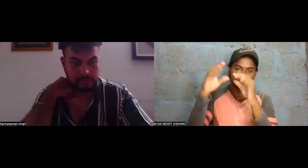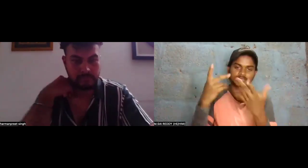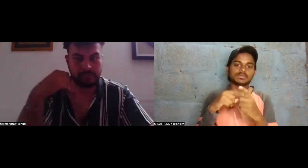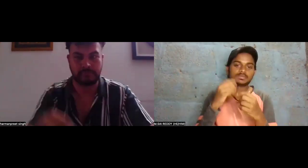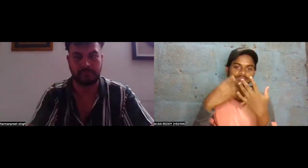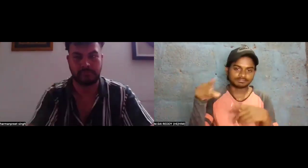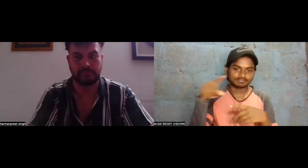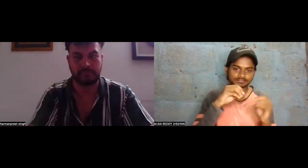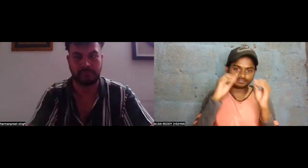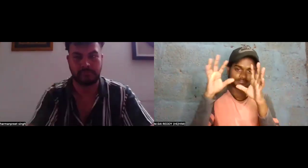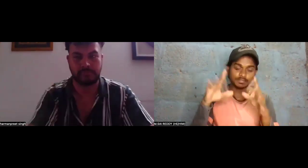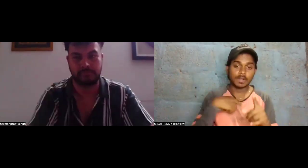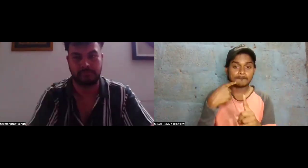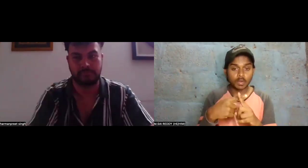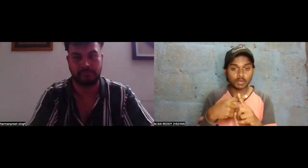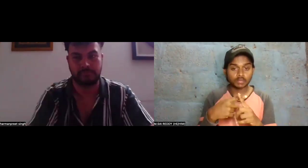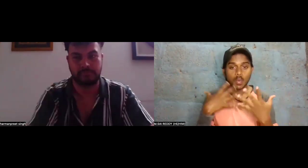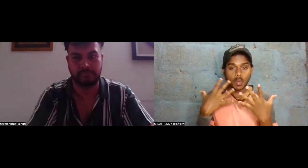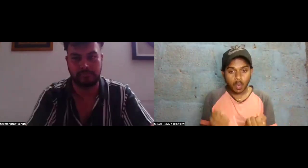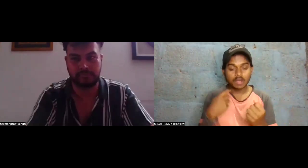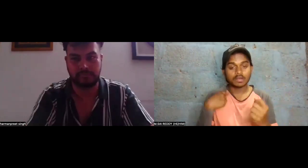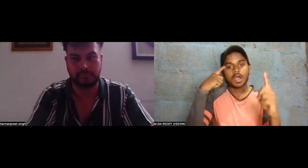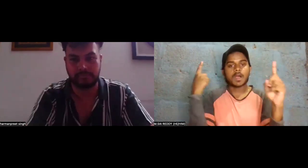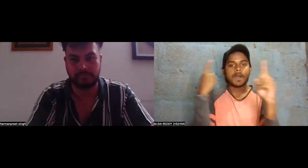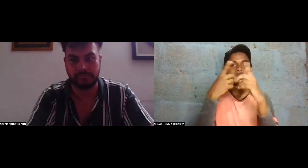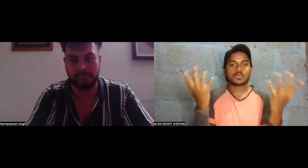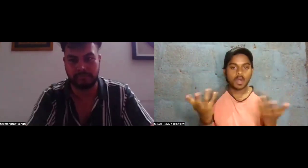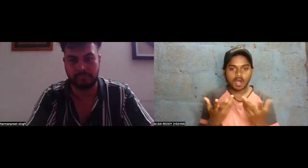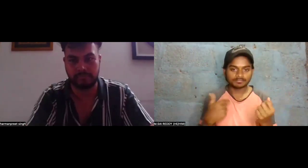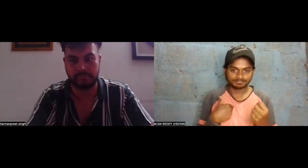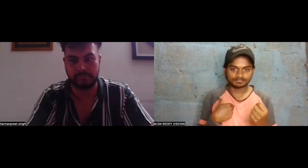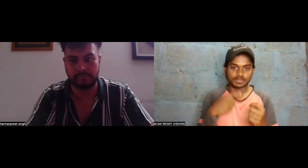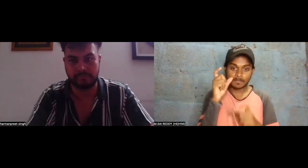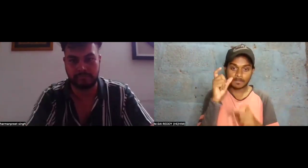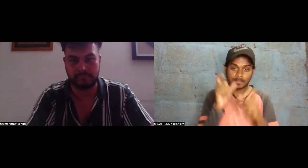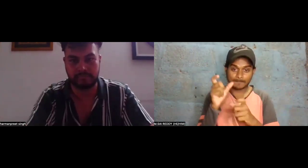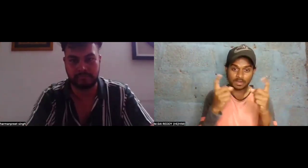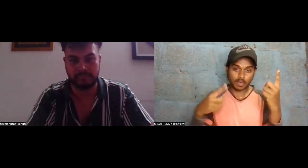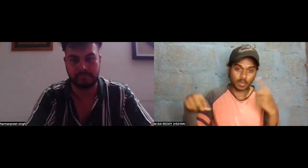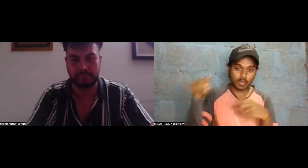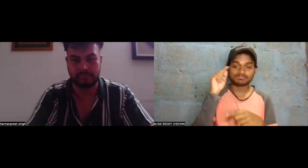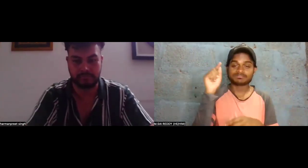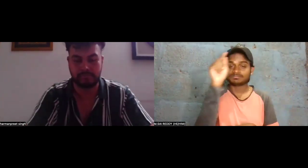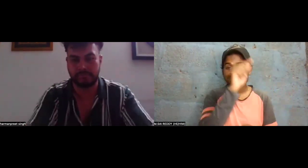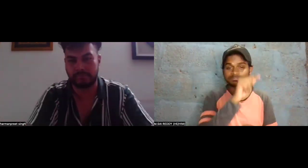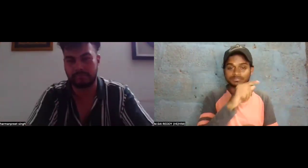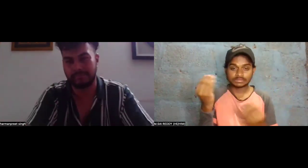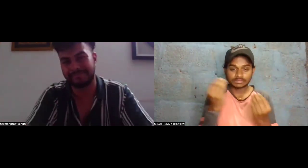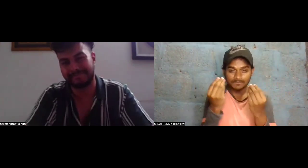had instances when people would tell me and I would welcome them home. I would be with them. I would listen to them, counsel